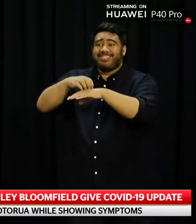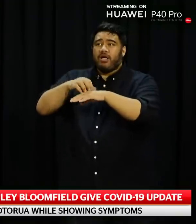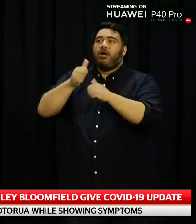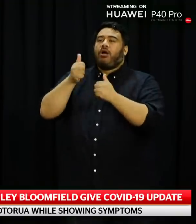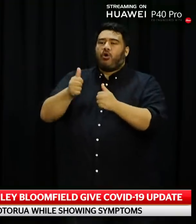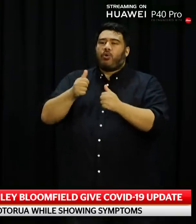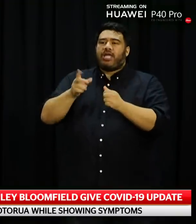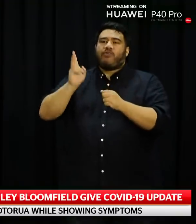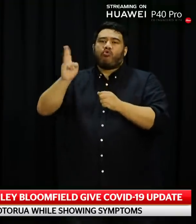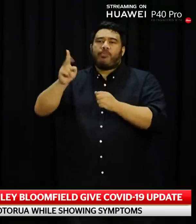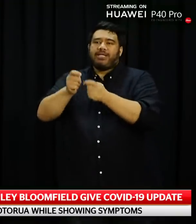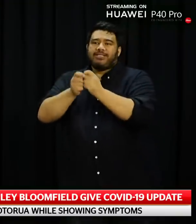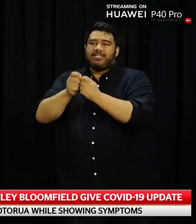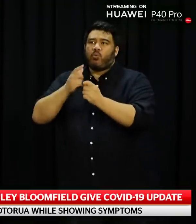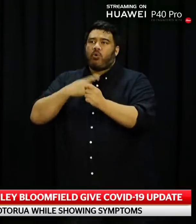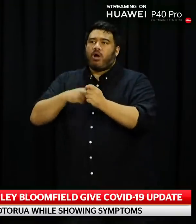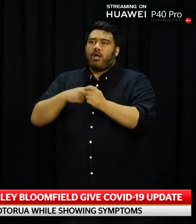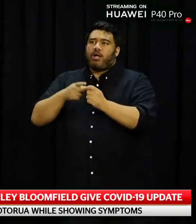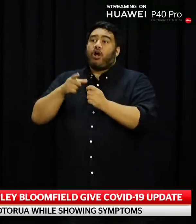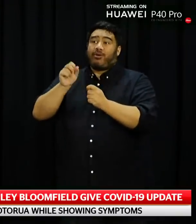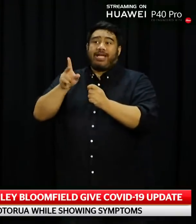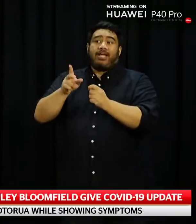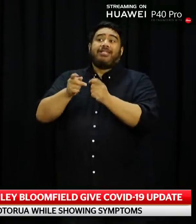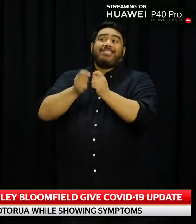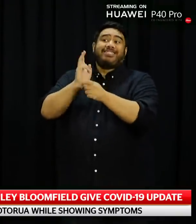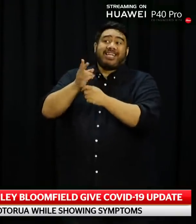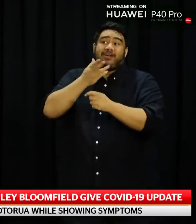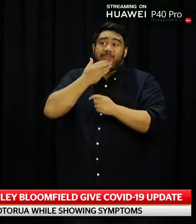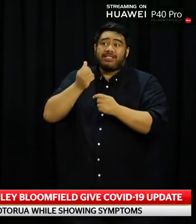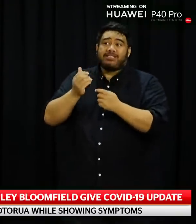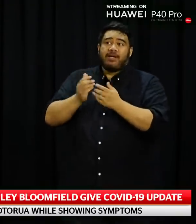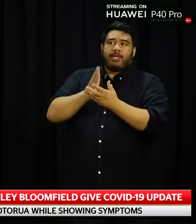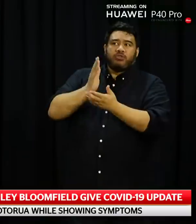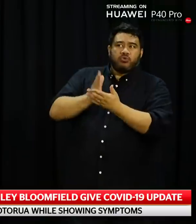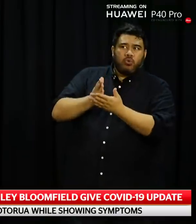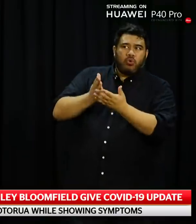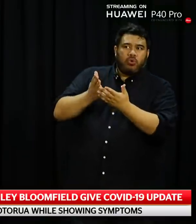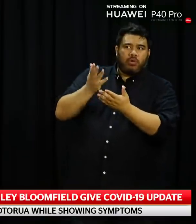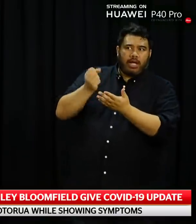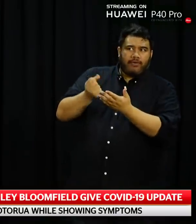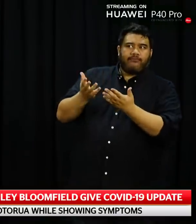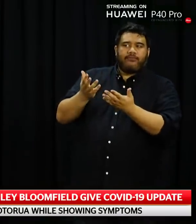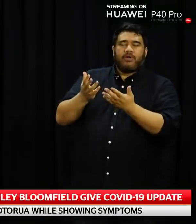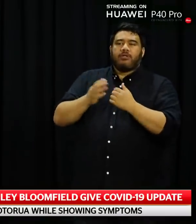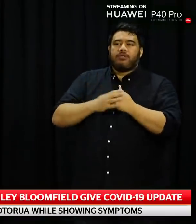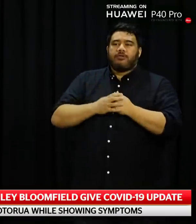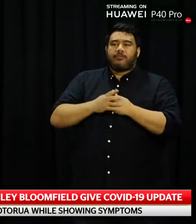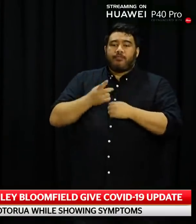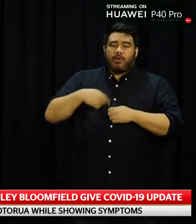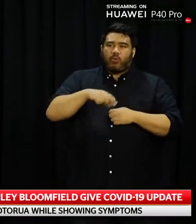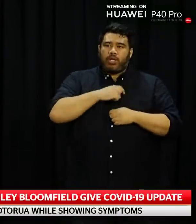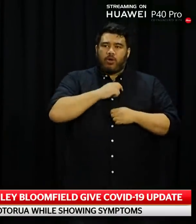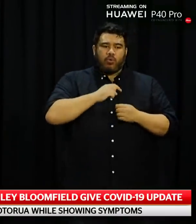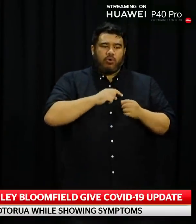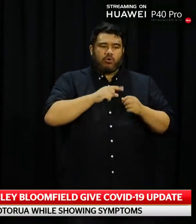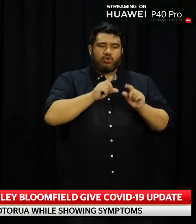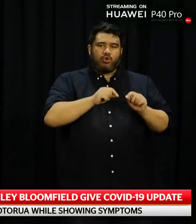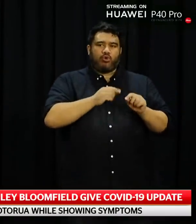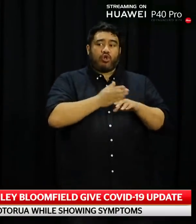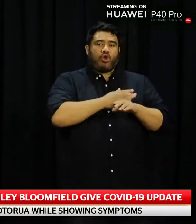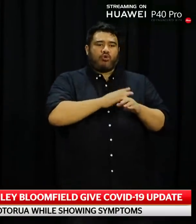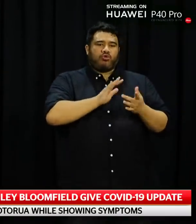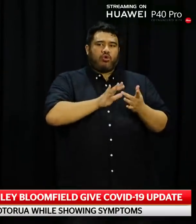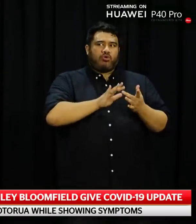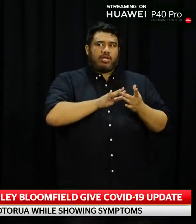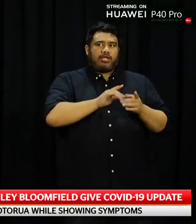repeat tests done in order to demonstrate to us old or new infection has taken a little bit of time, but we've usually, of course, acted with close contact tracing beforehand